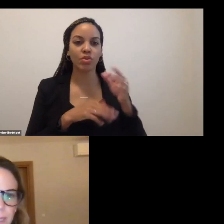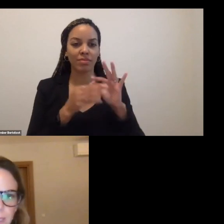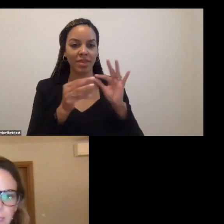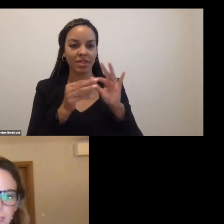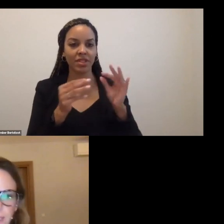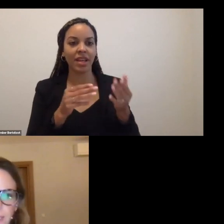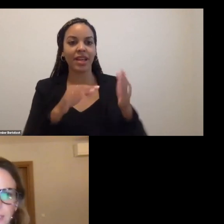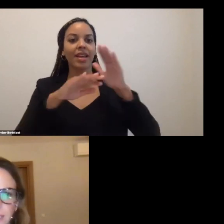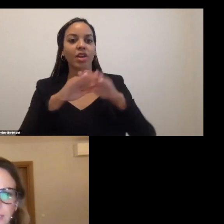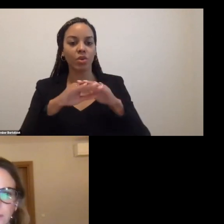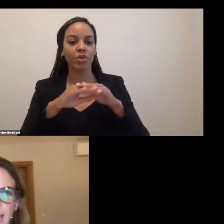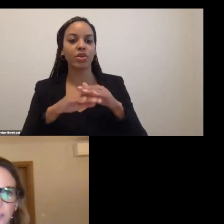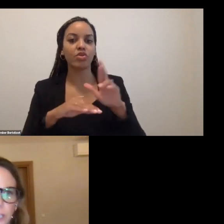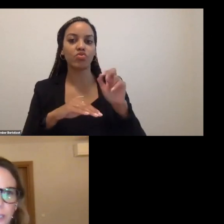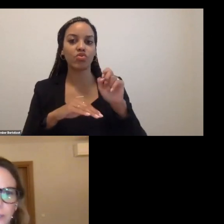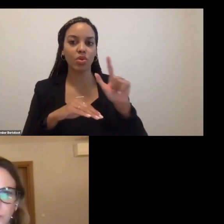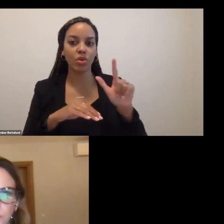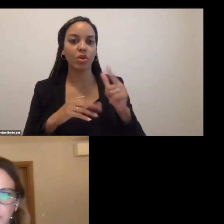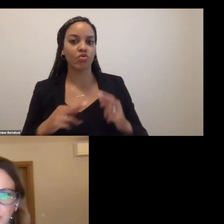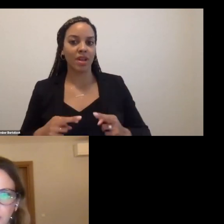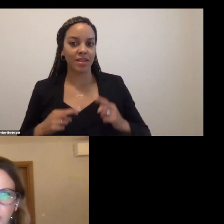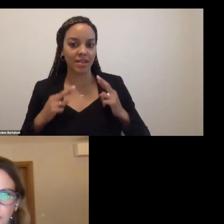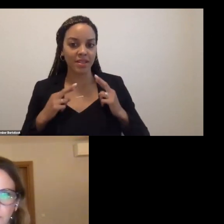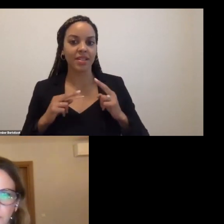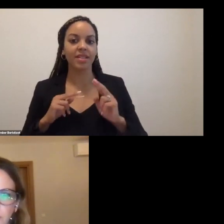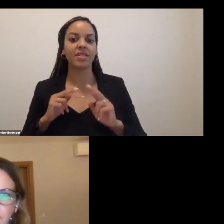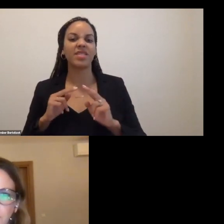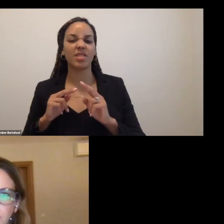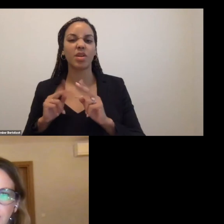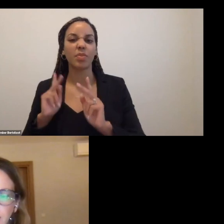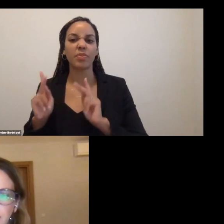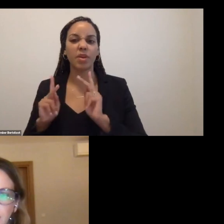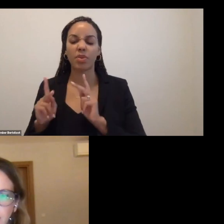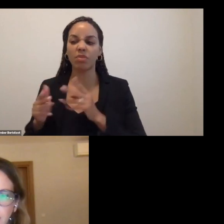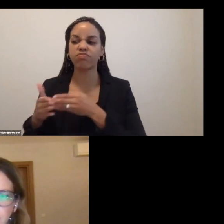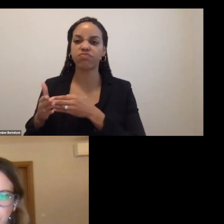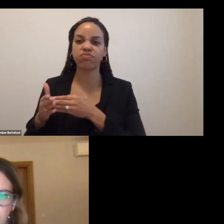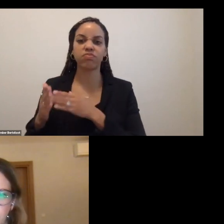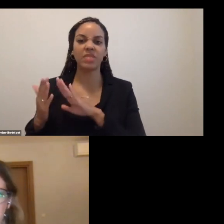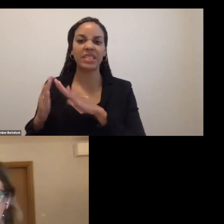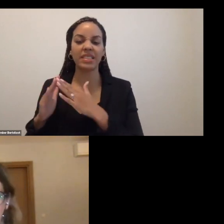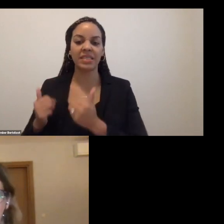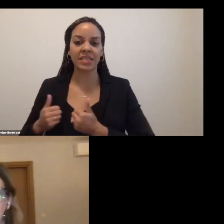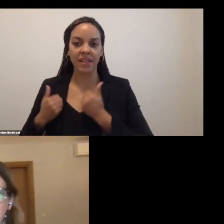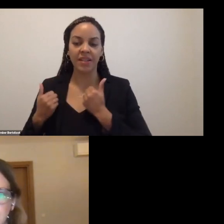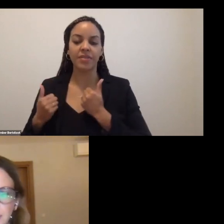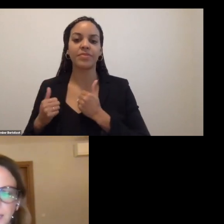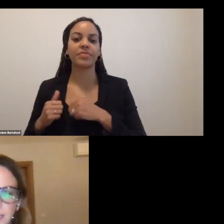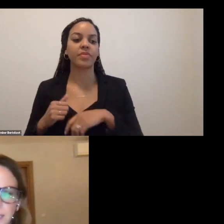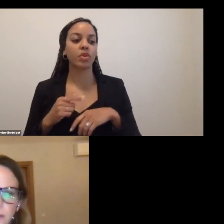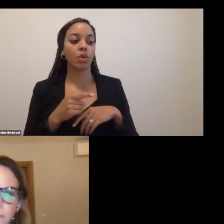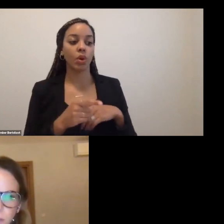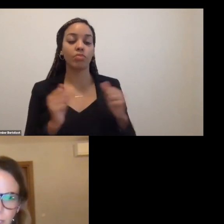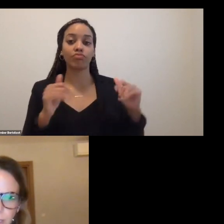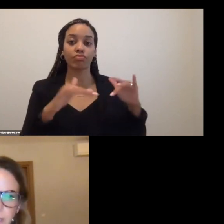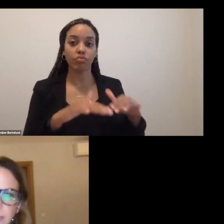rural residencies as a reaction to urbanization. Regarding the current proliferation of rural residencies